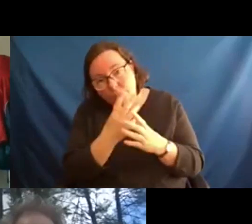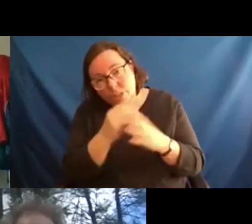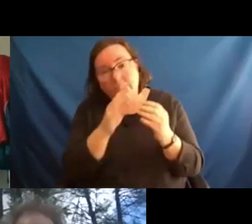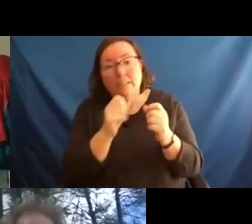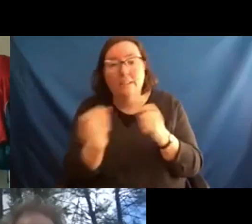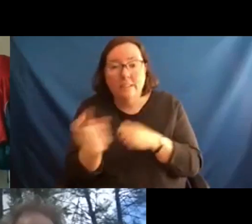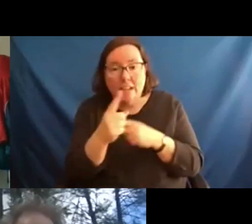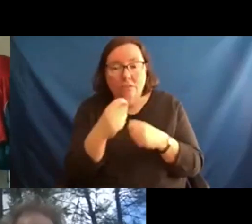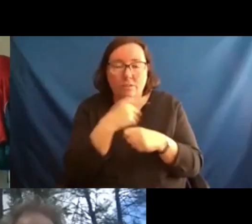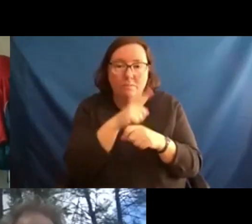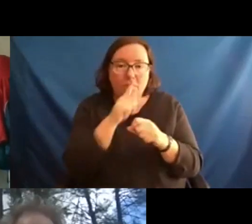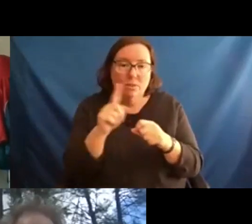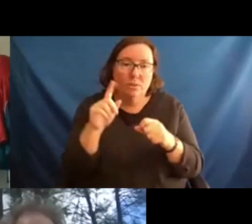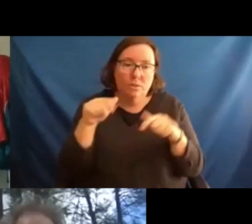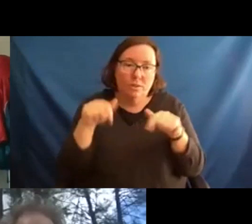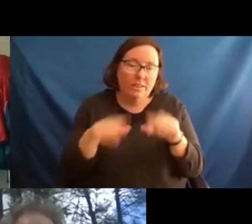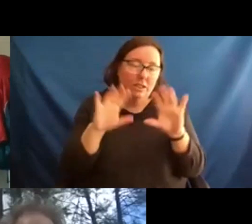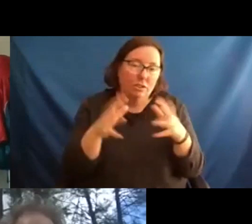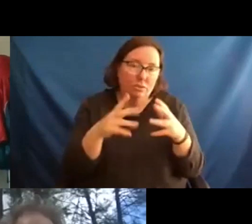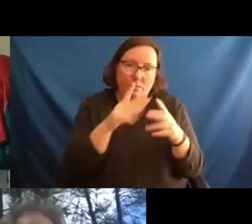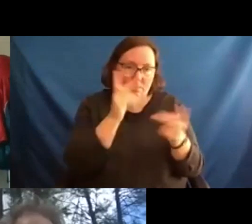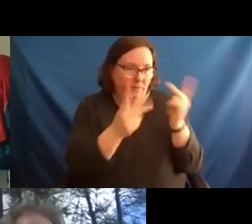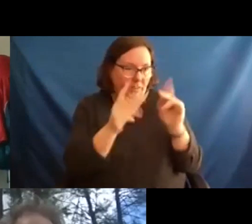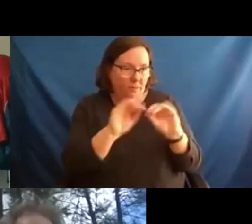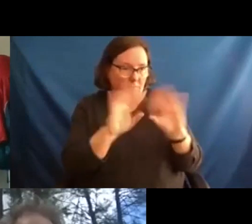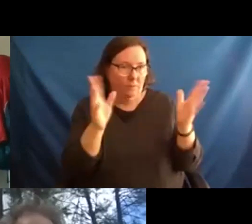visible presence on campus.